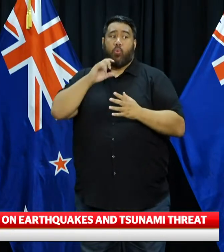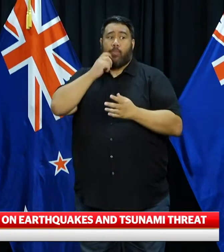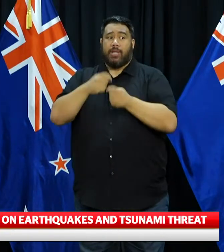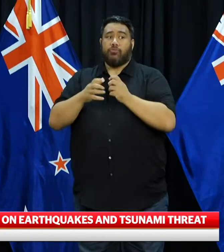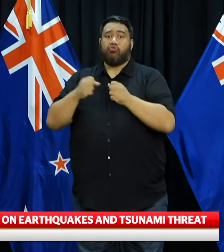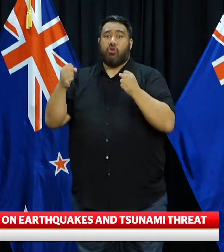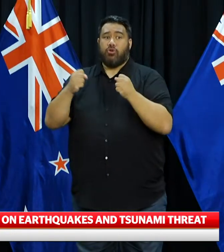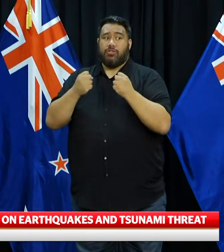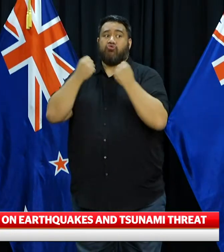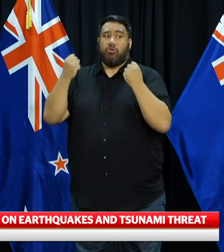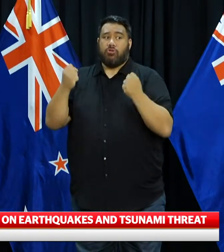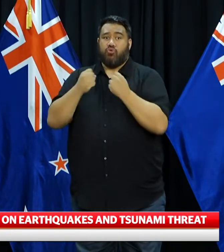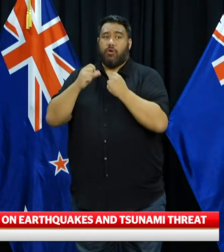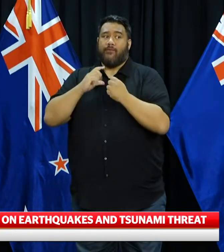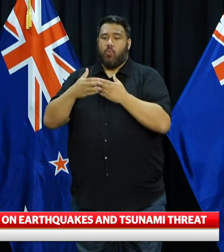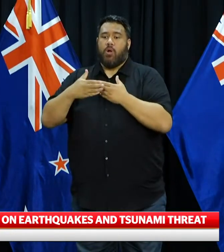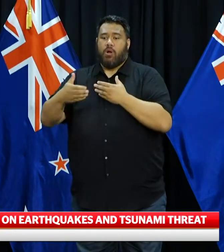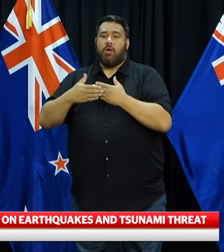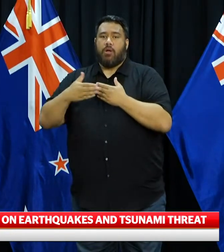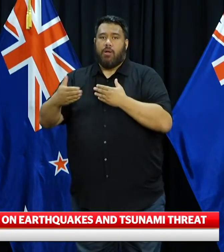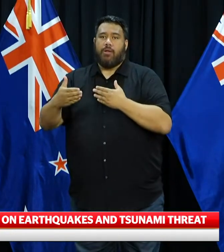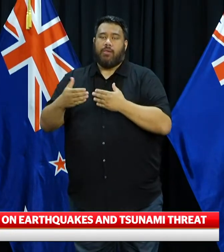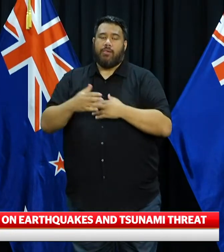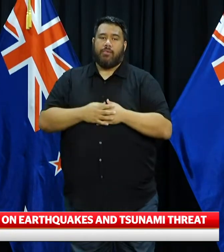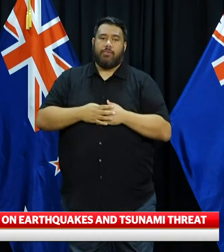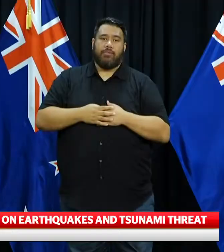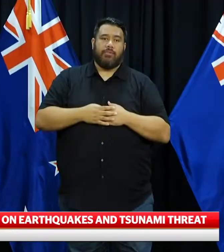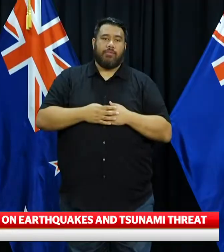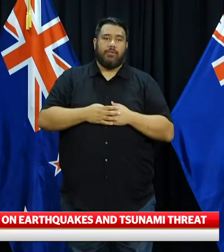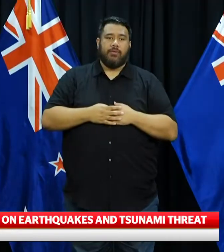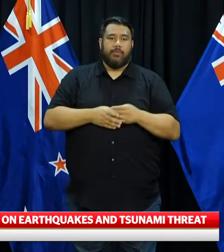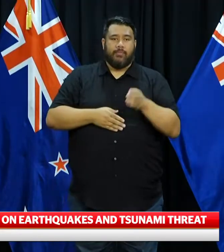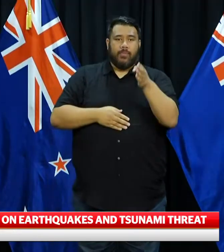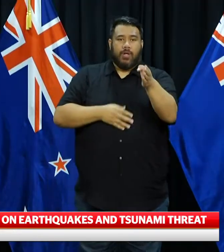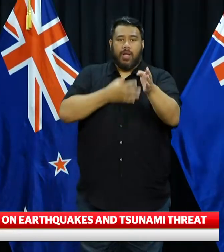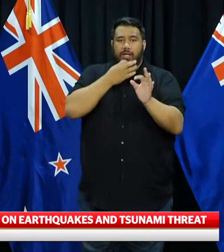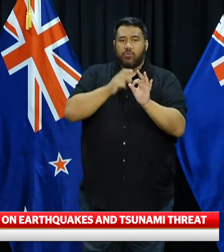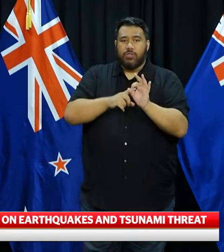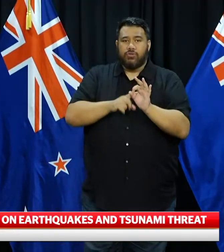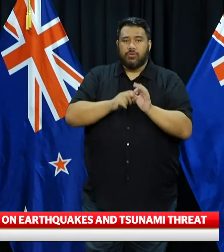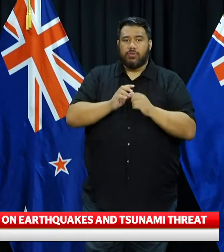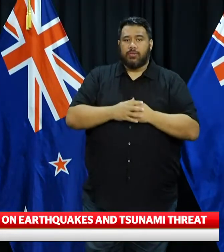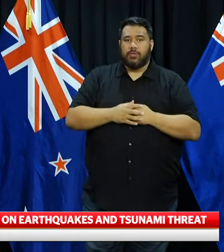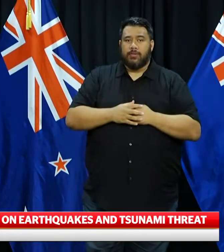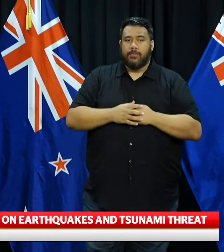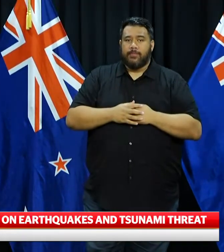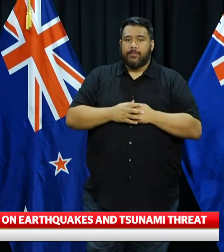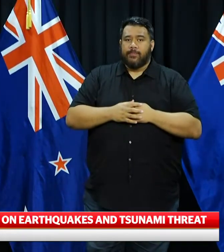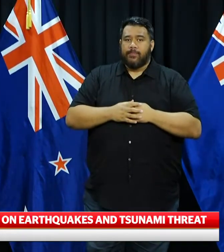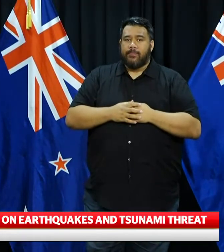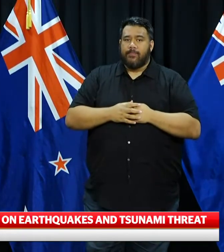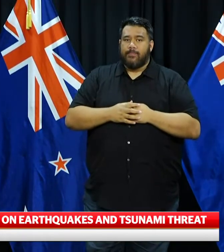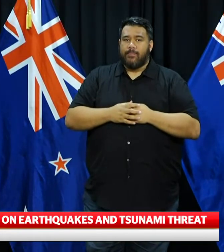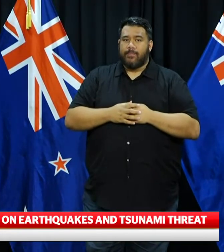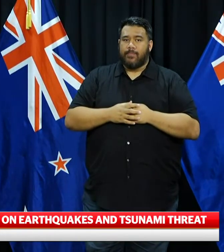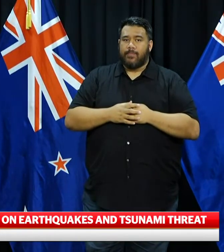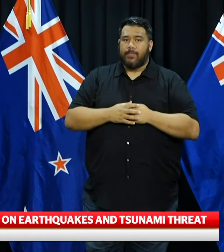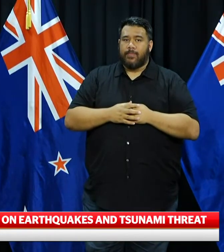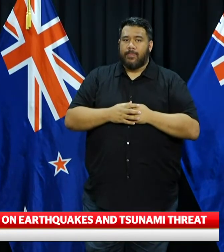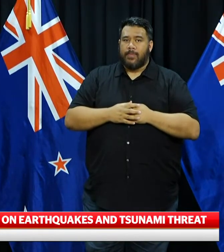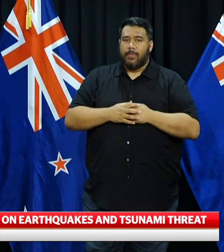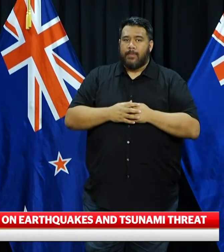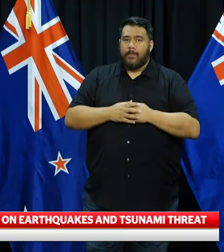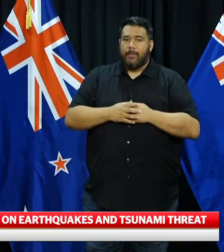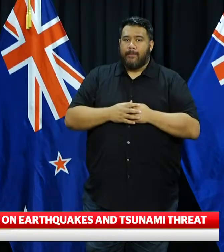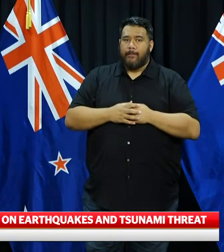add to that, but that'll be the course of today. Jenna. Some people who received the cancellation of the